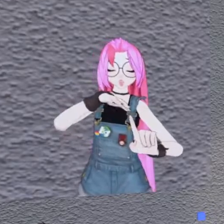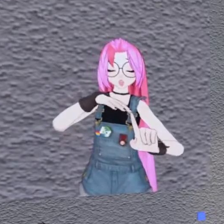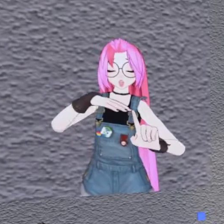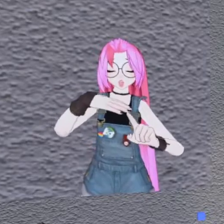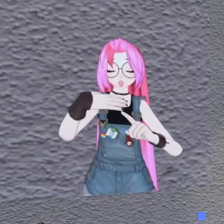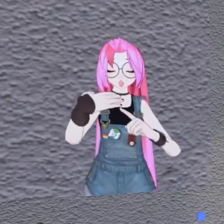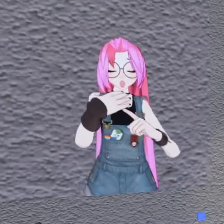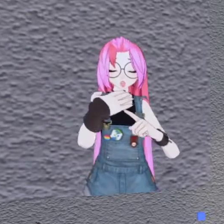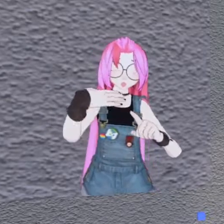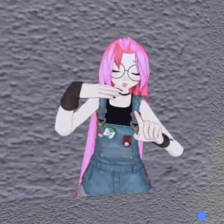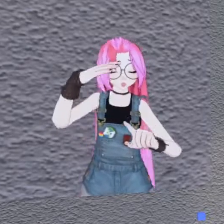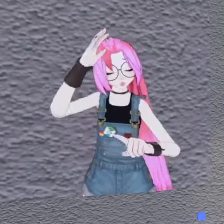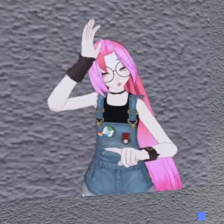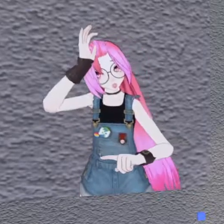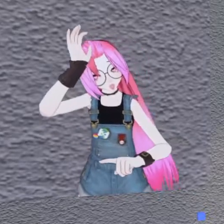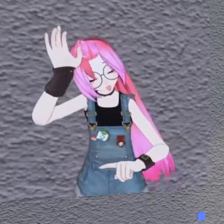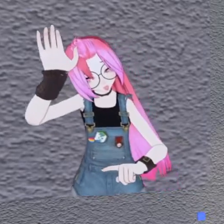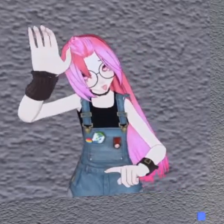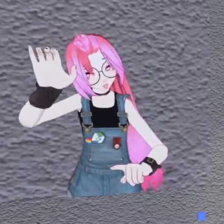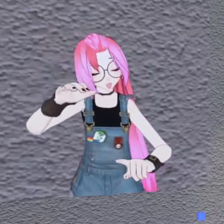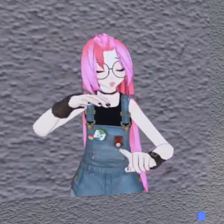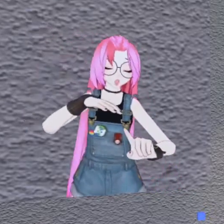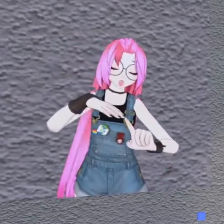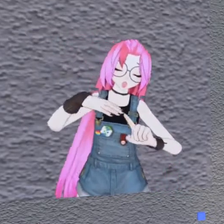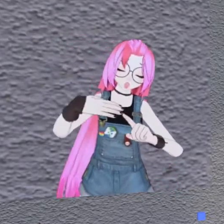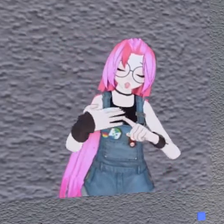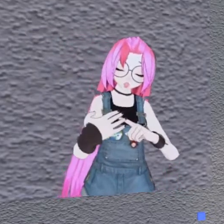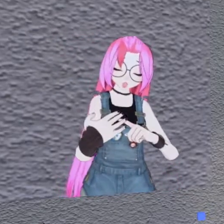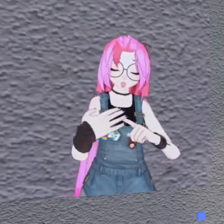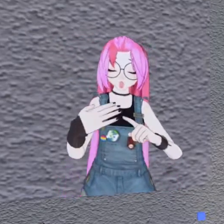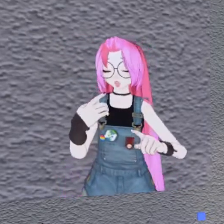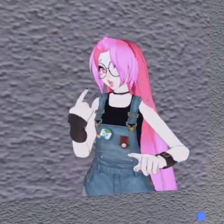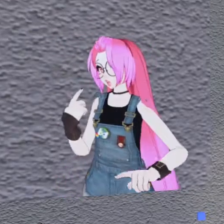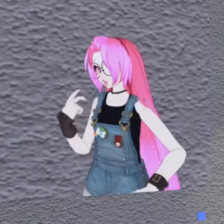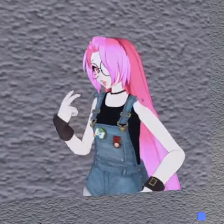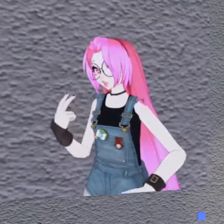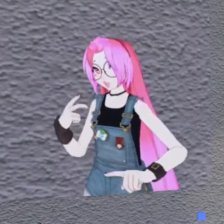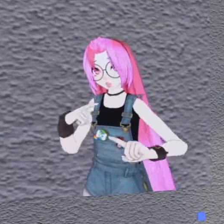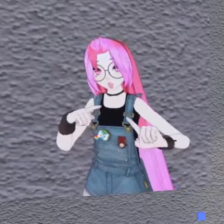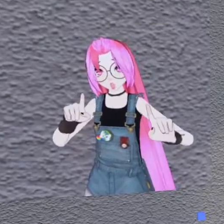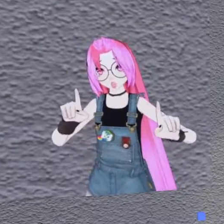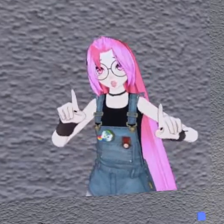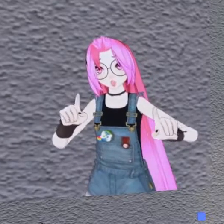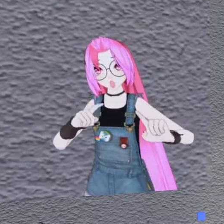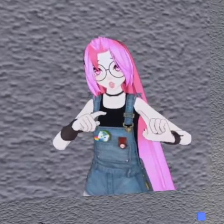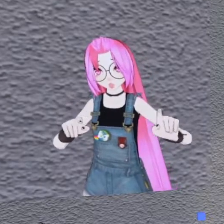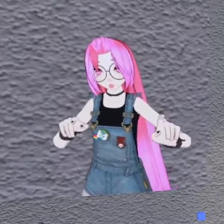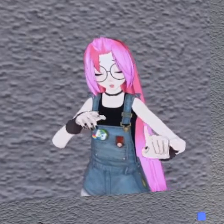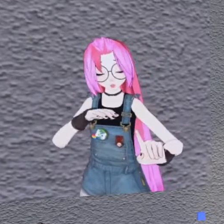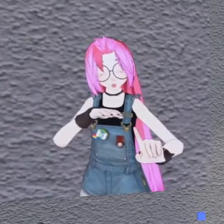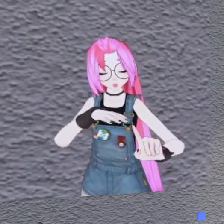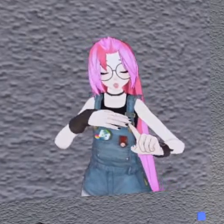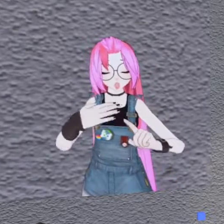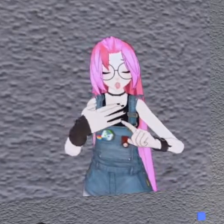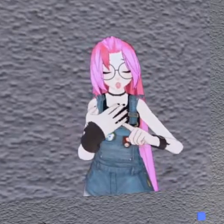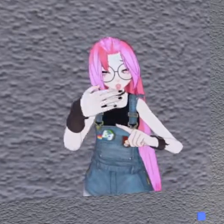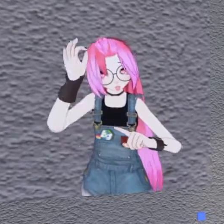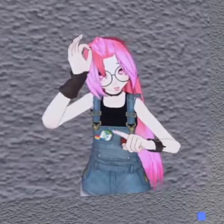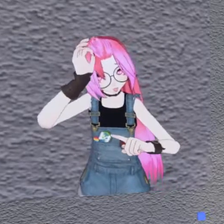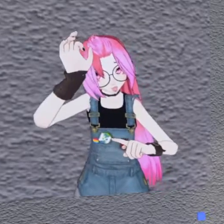situation context. So context or context, that's the one I've seen. I know there's a lot of different ones. Yeah, context or